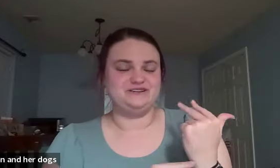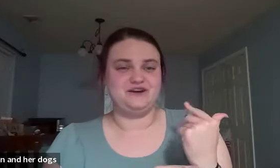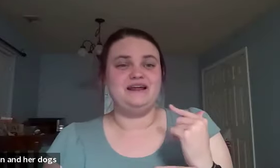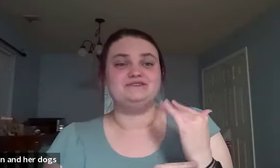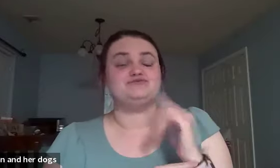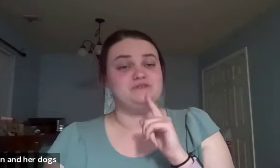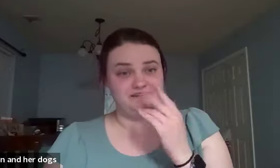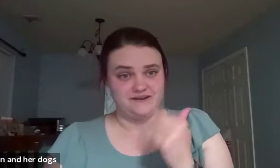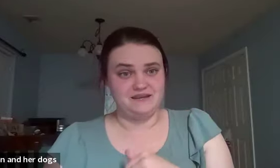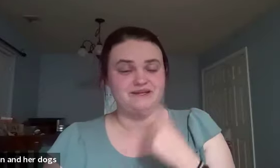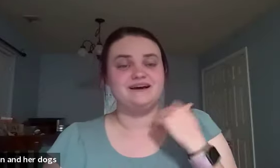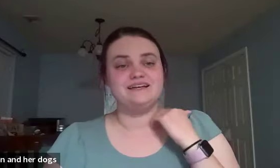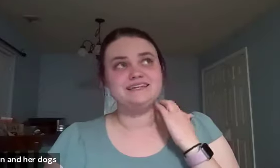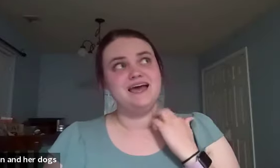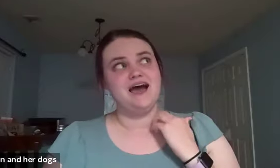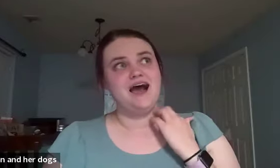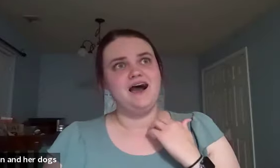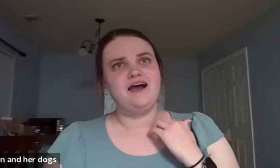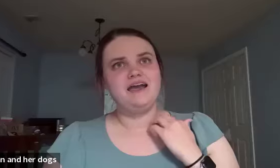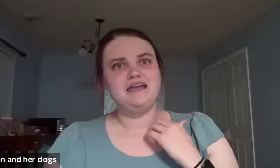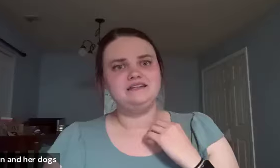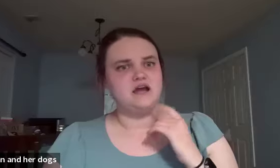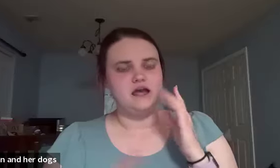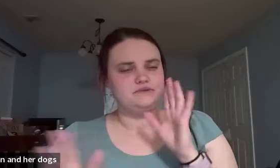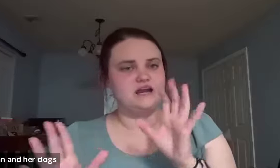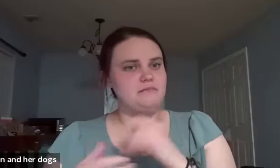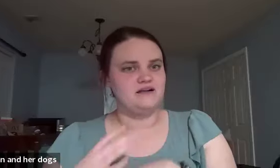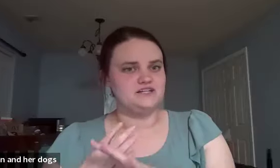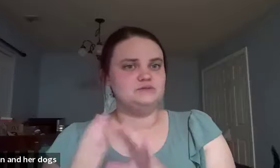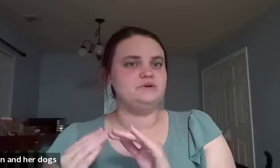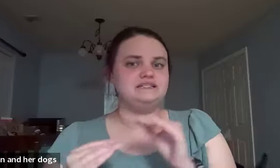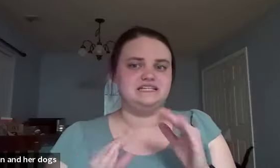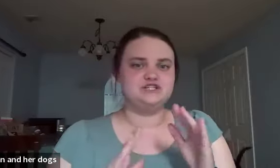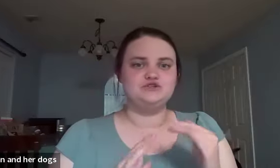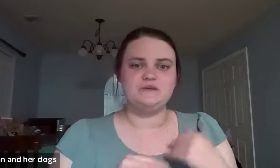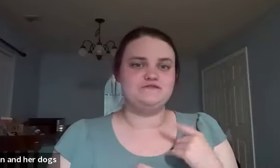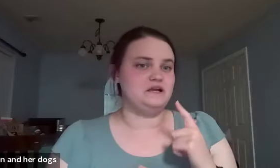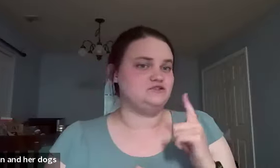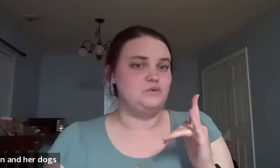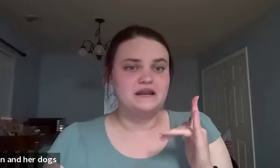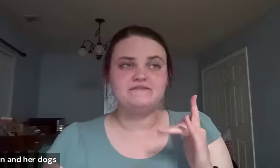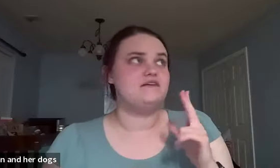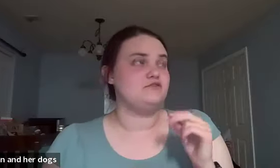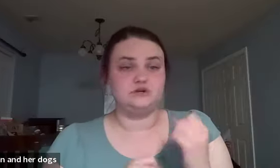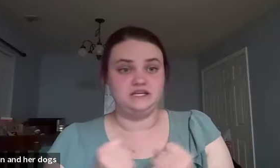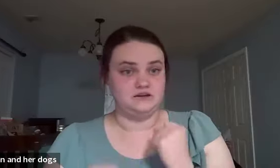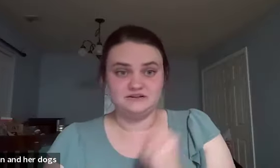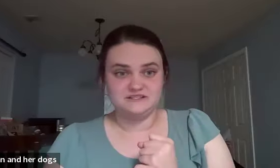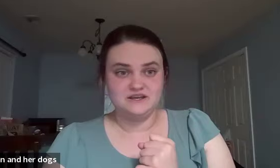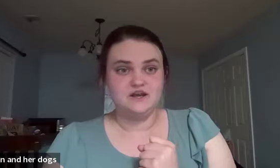years ago. It was really funny because it was not my classroom, but a teacher who's been there for like 25, 30 years,